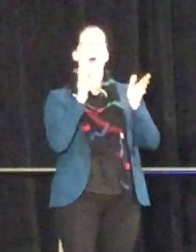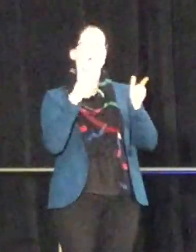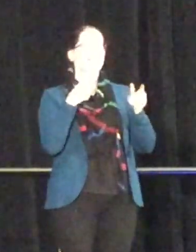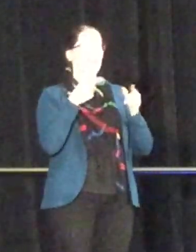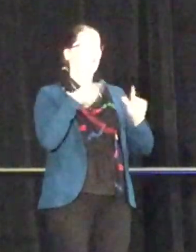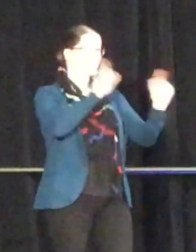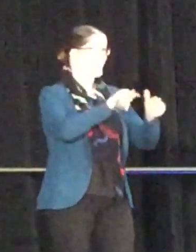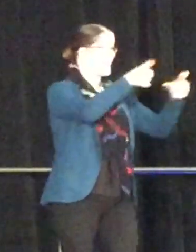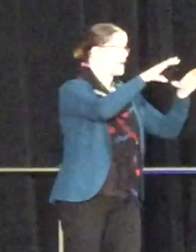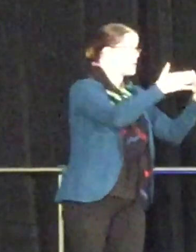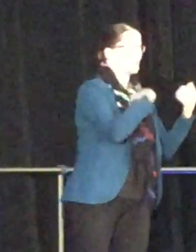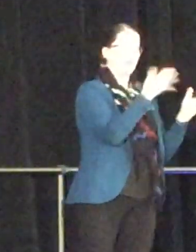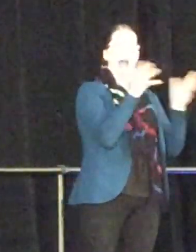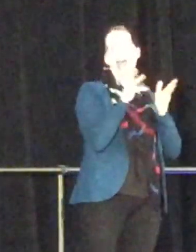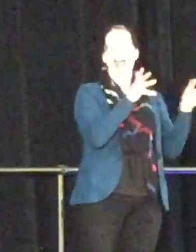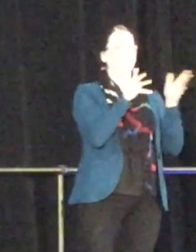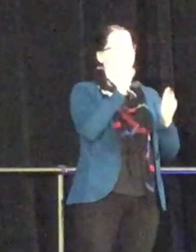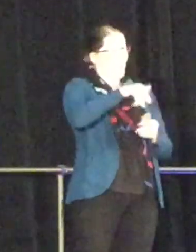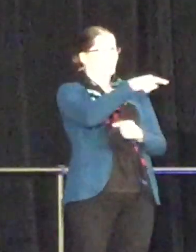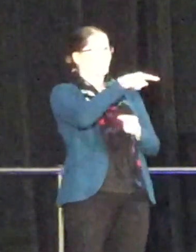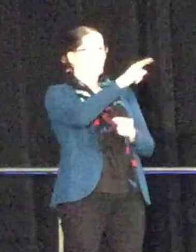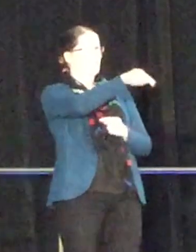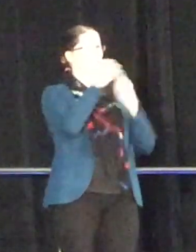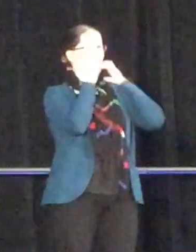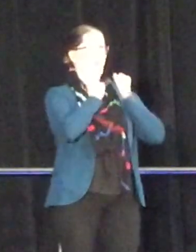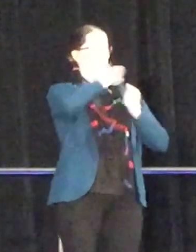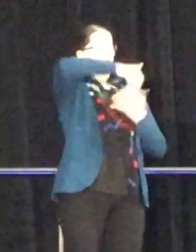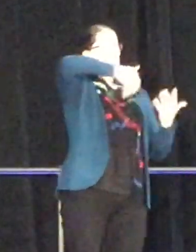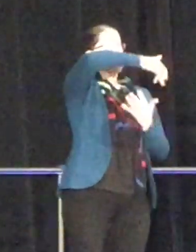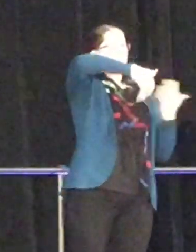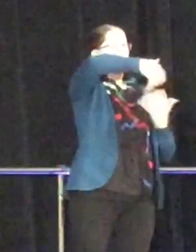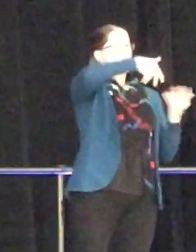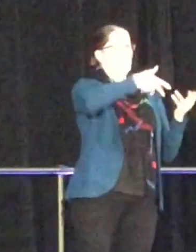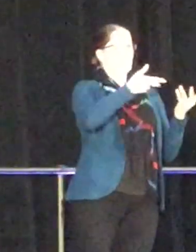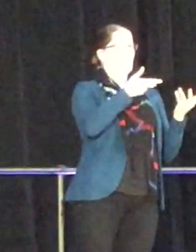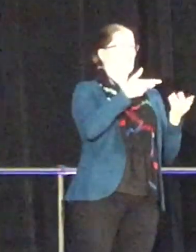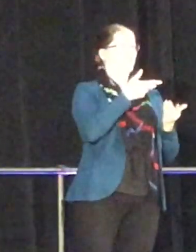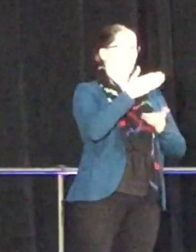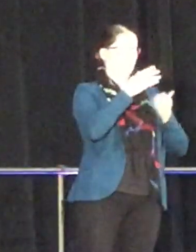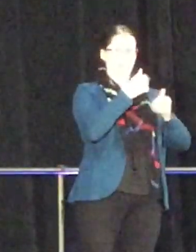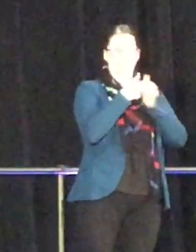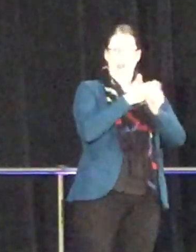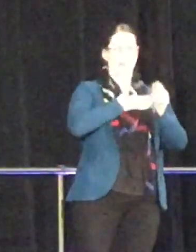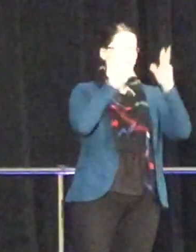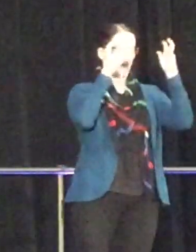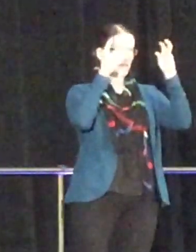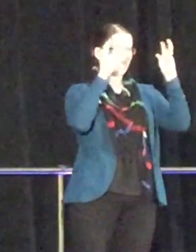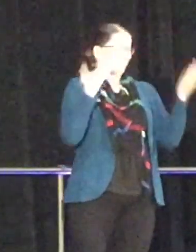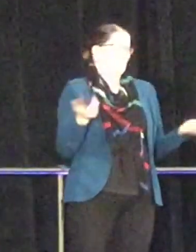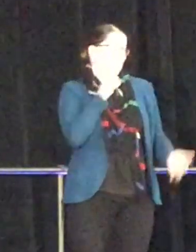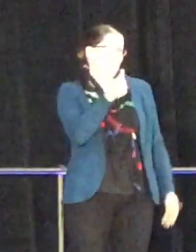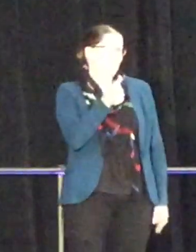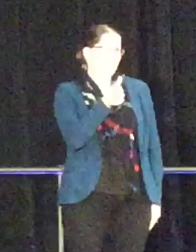talk about. That's sociocentrism. Some of you went off topic and never brought it back. That's